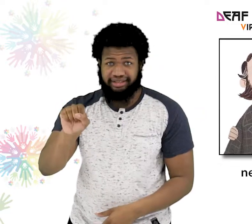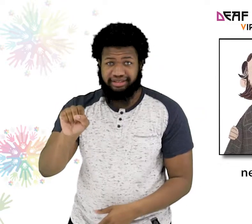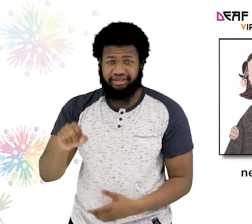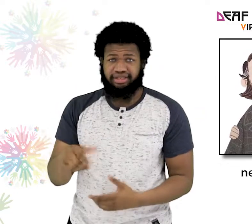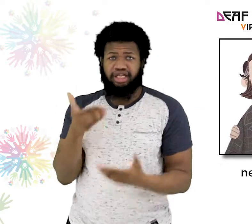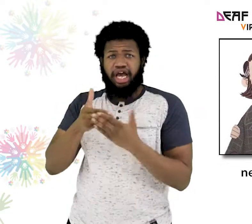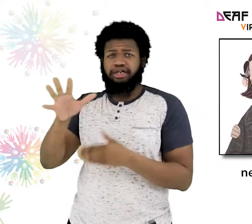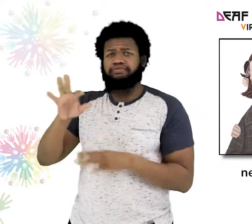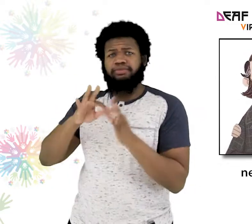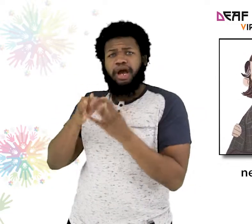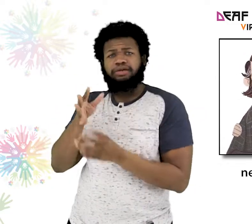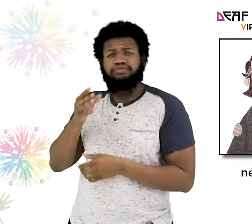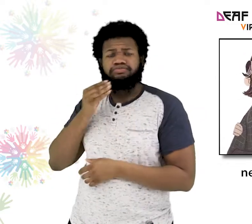Near his family's farm.